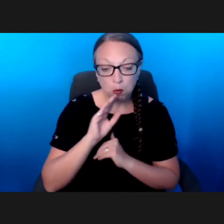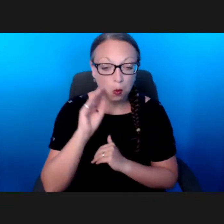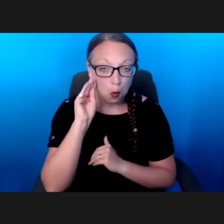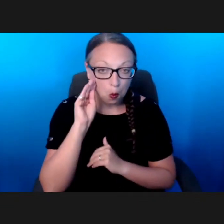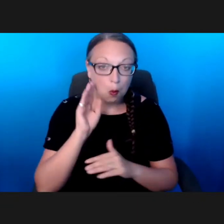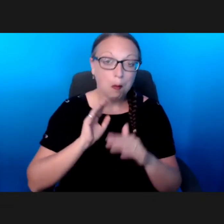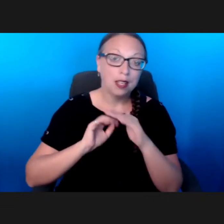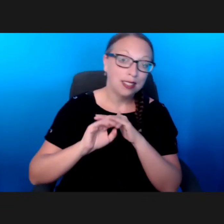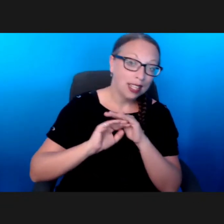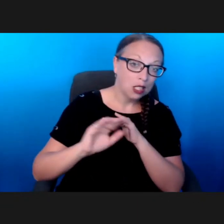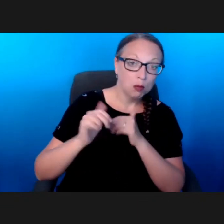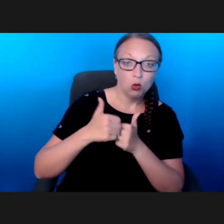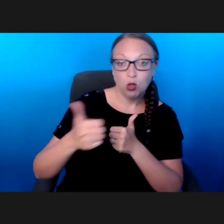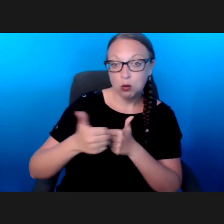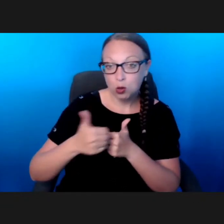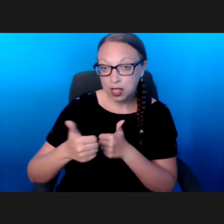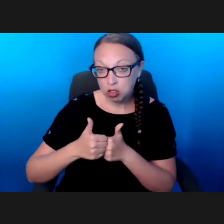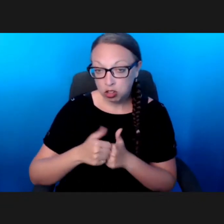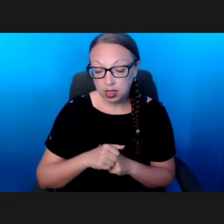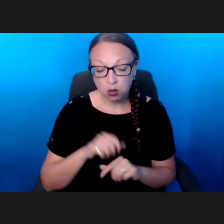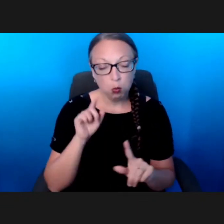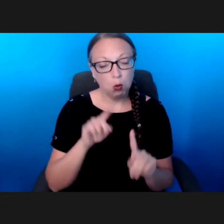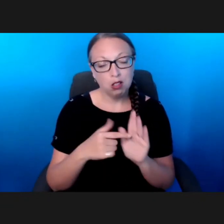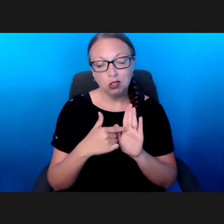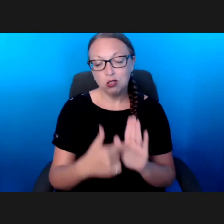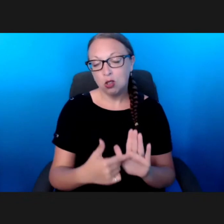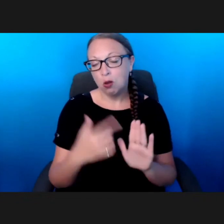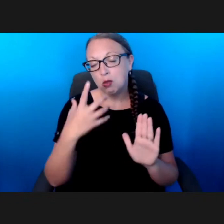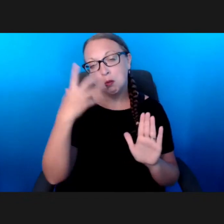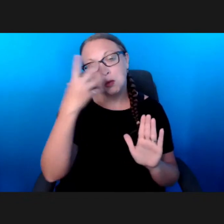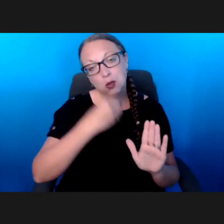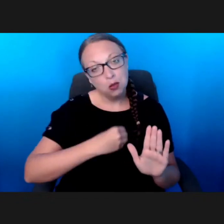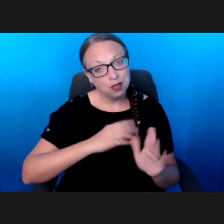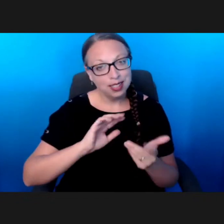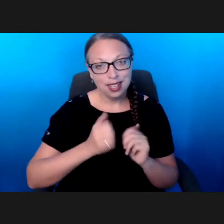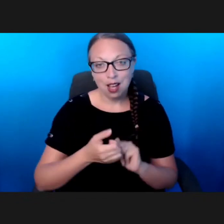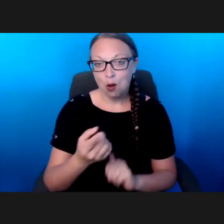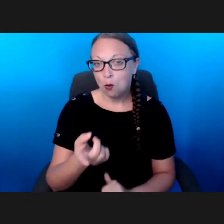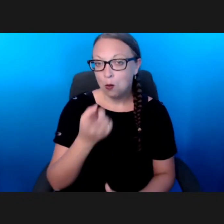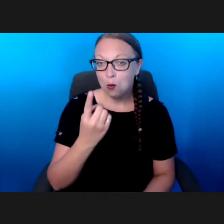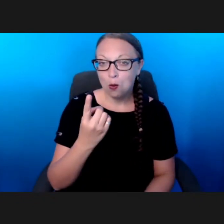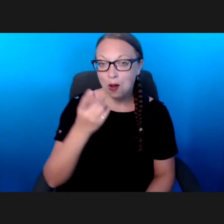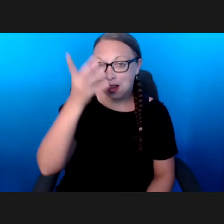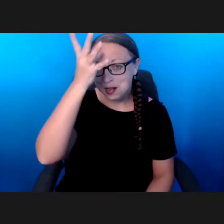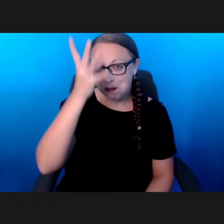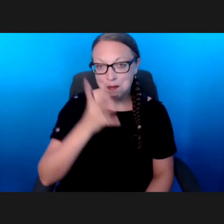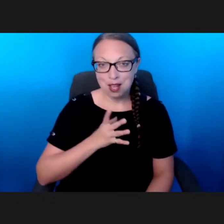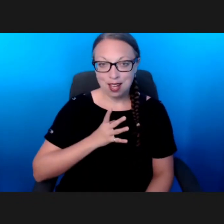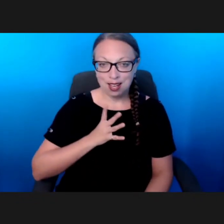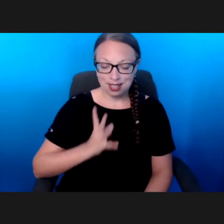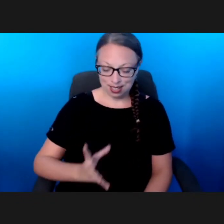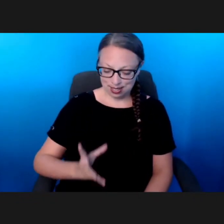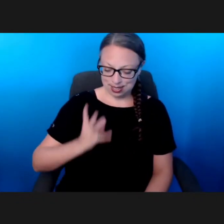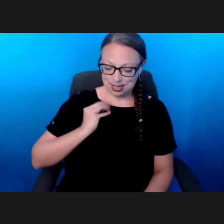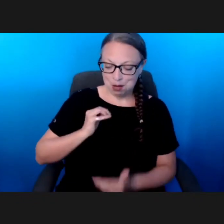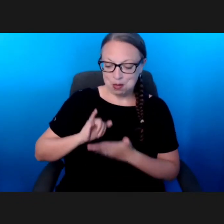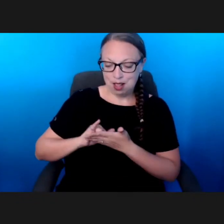transportation. What he demonstrates so beautifully is how one man has turned that toward the